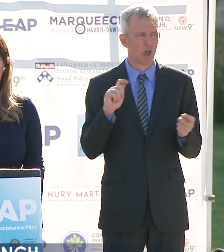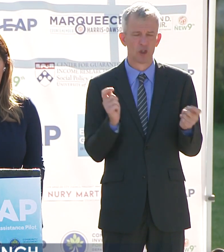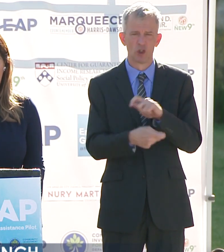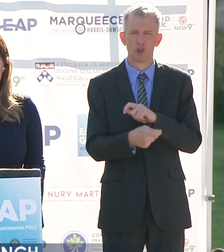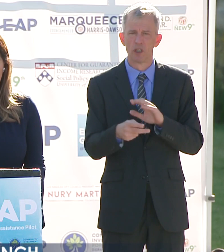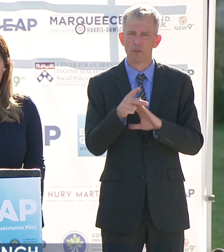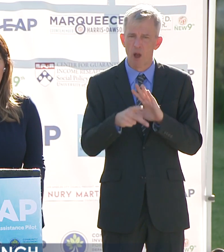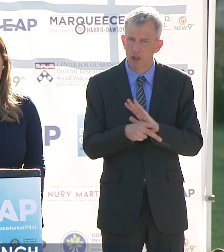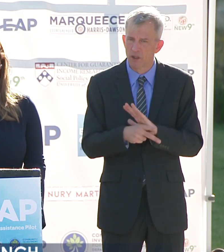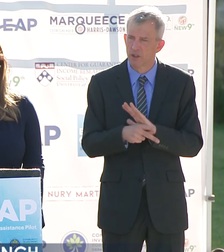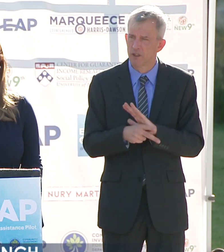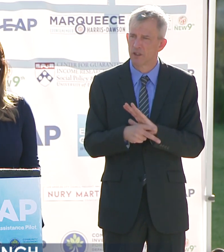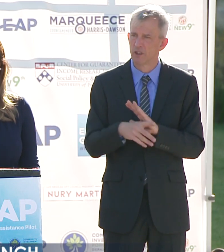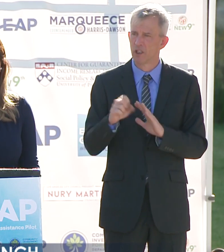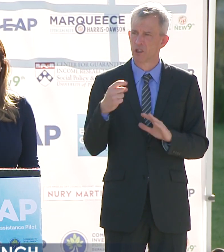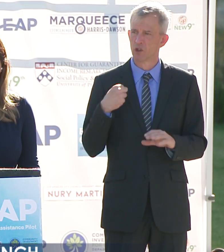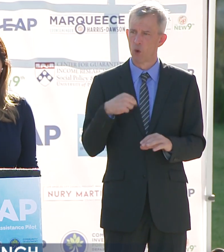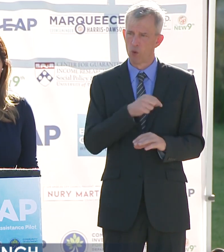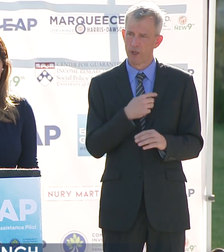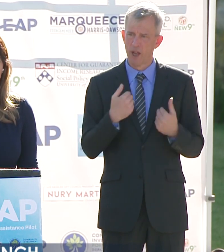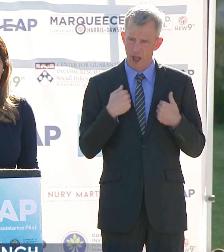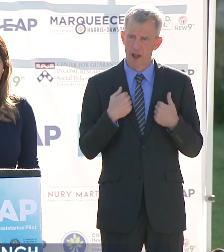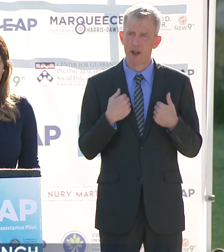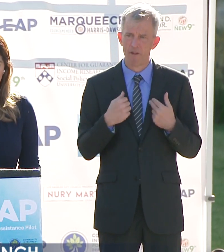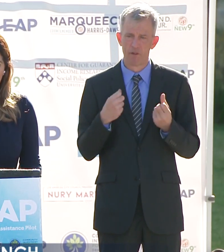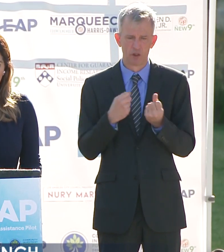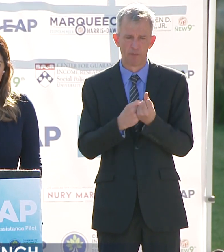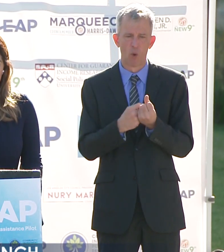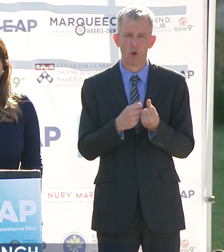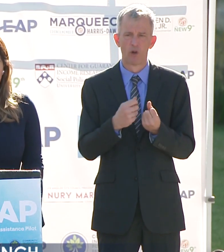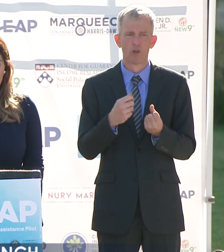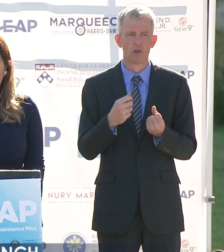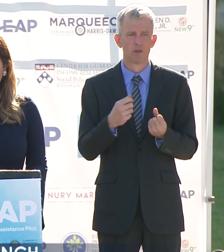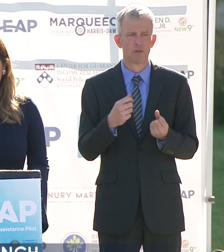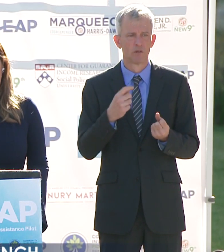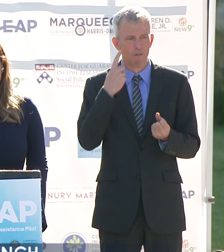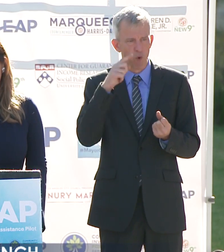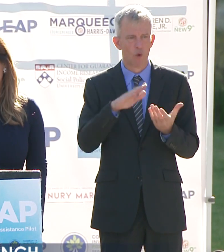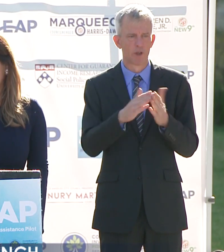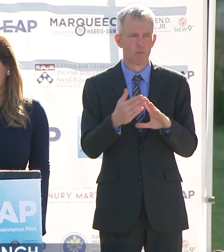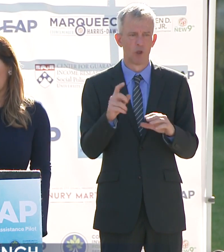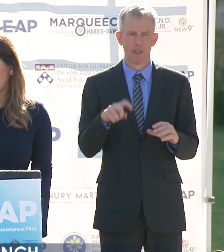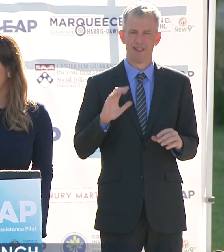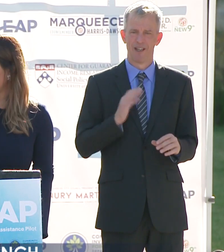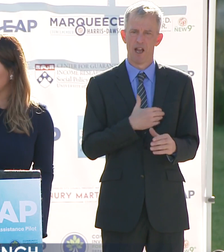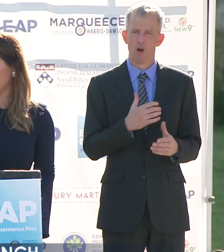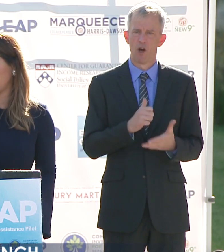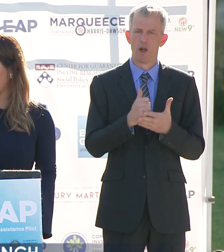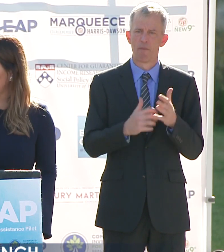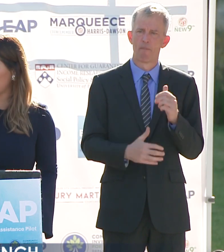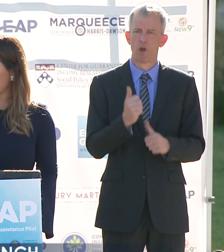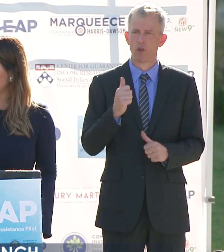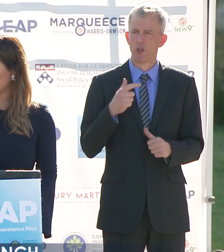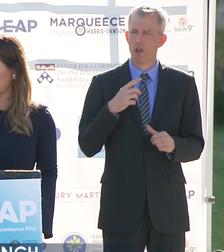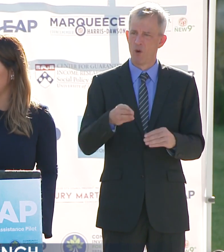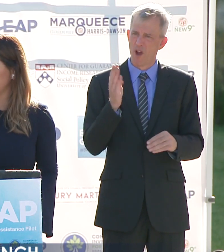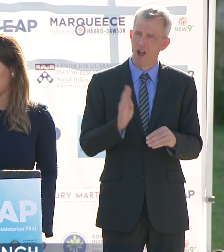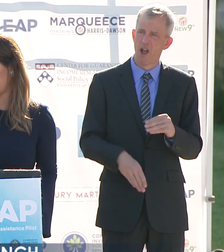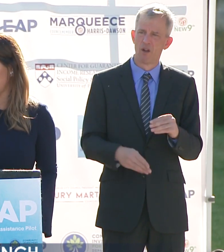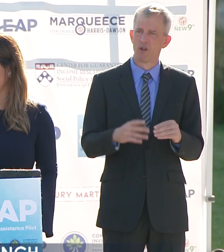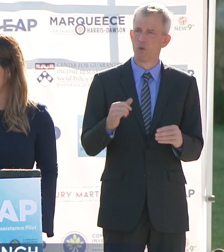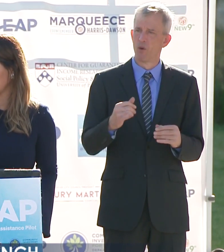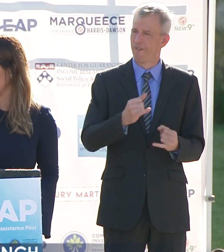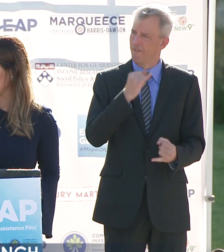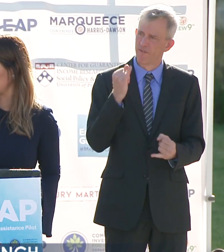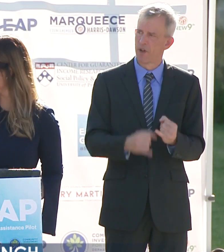support communities that need our help the most. So I just want to end with one last final round of